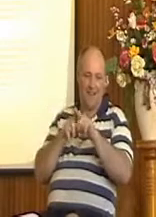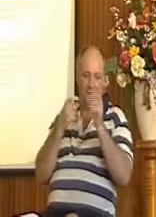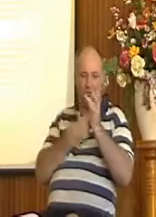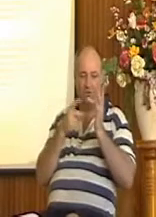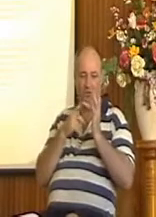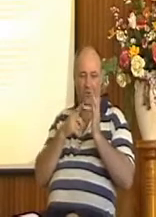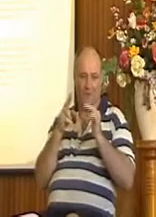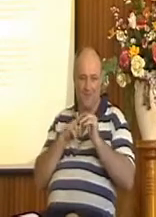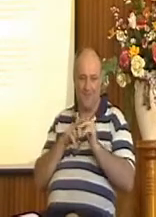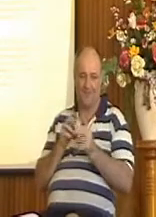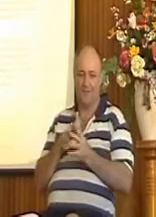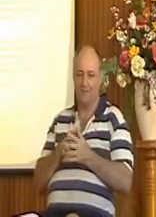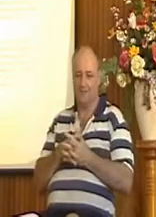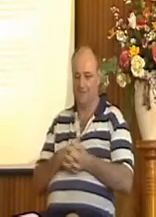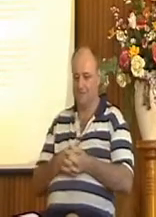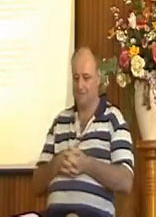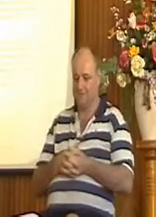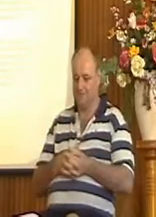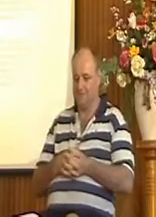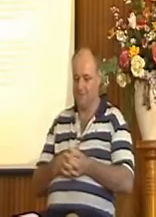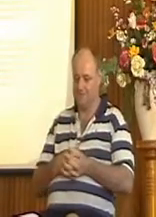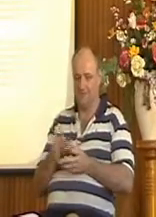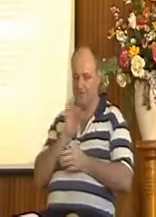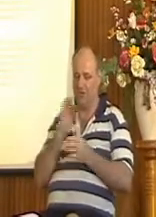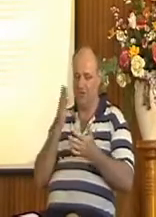the way it ought to be translated.